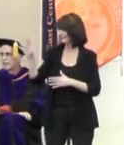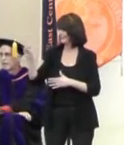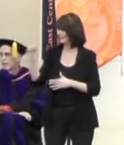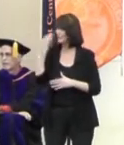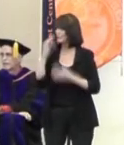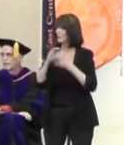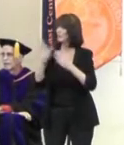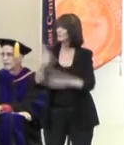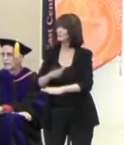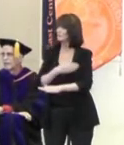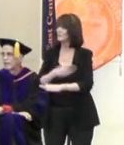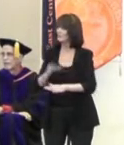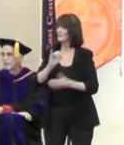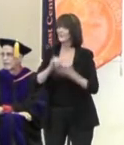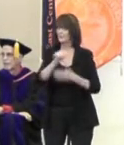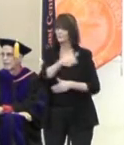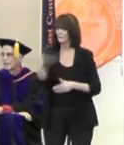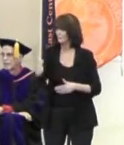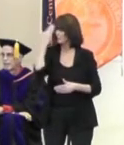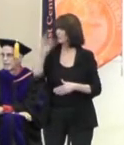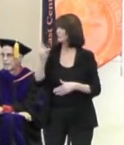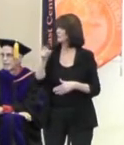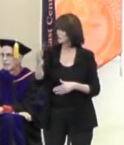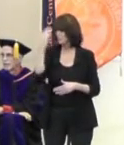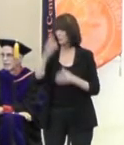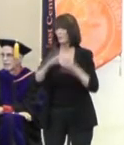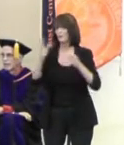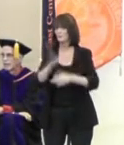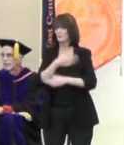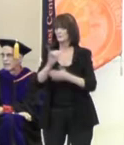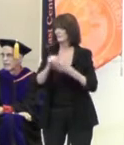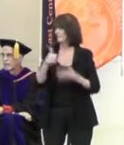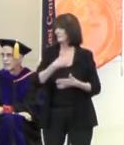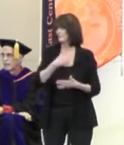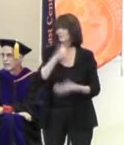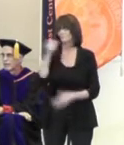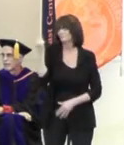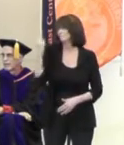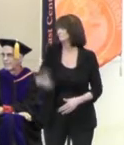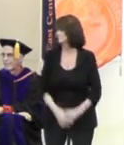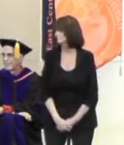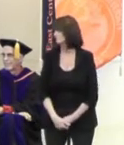music you all don't know, and you all know a lot of music that I don't understand.